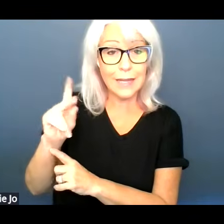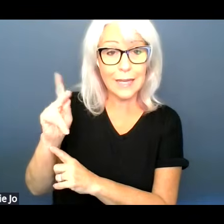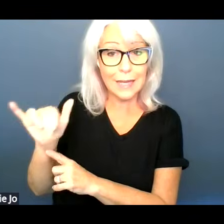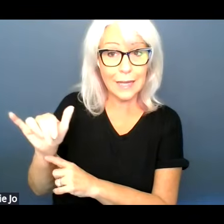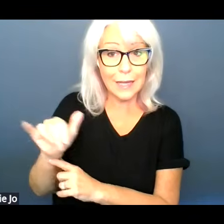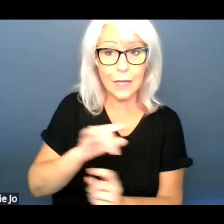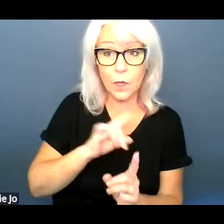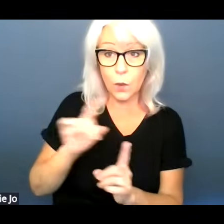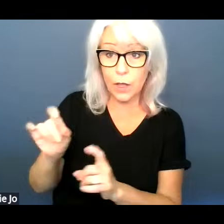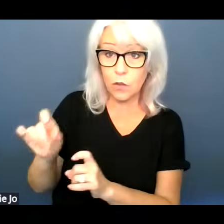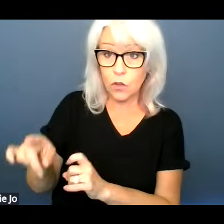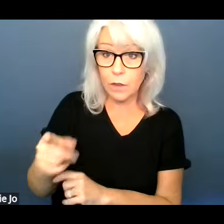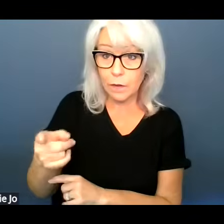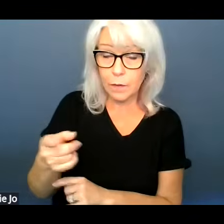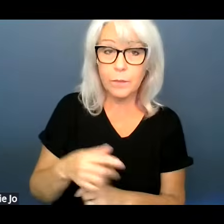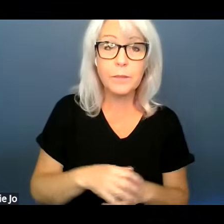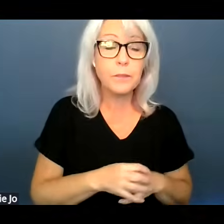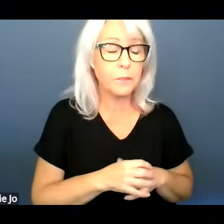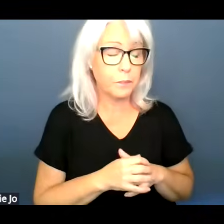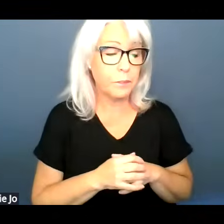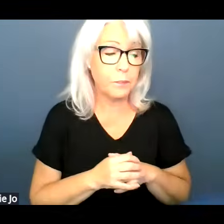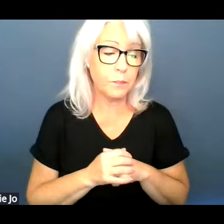Well, quick questions for you. Mhm.